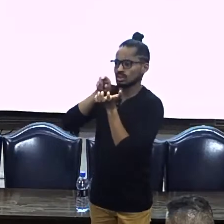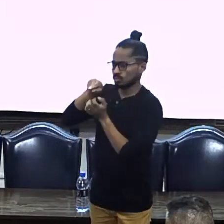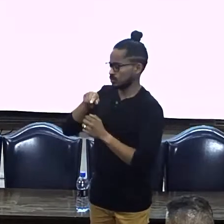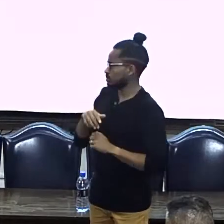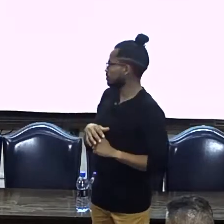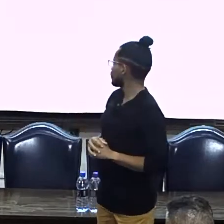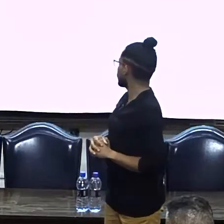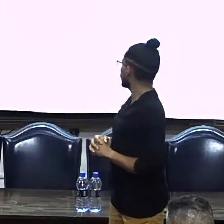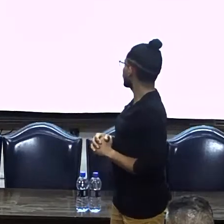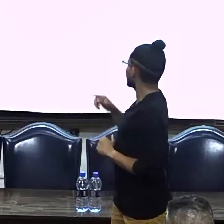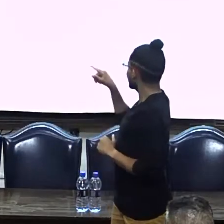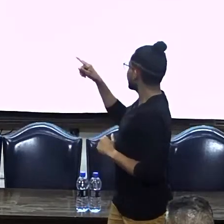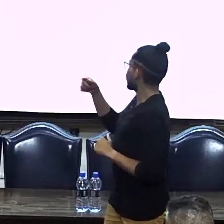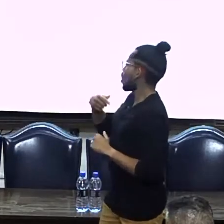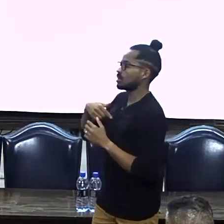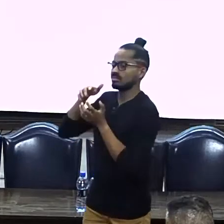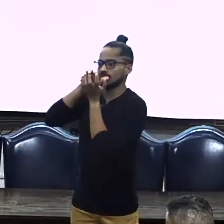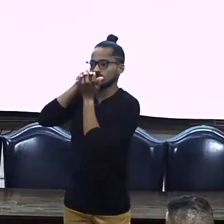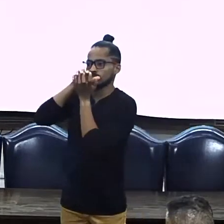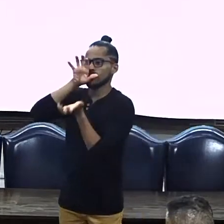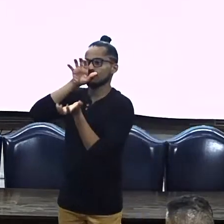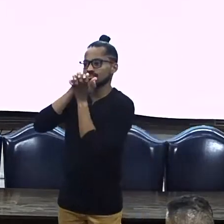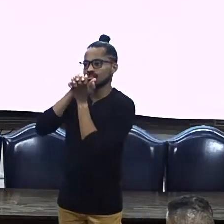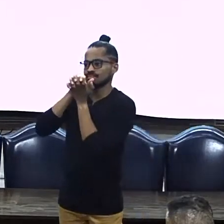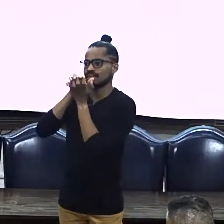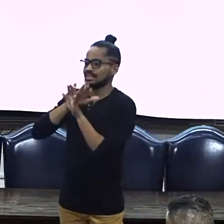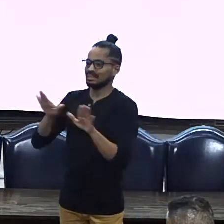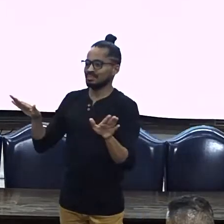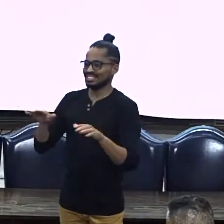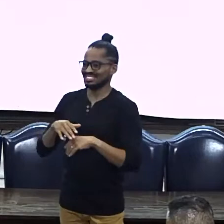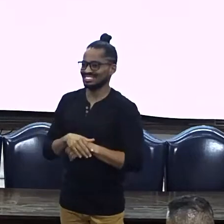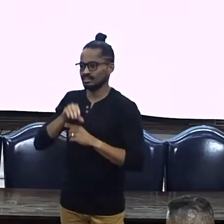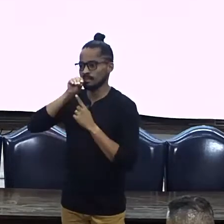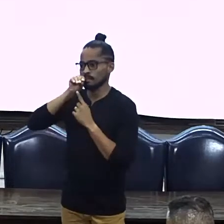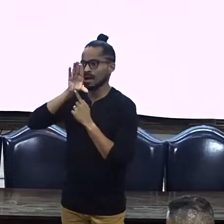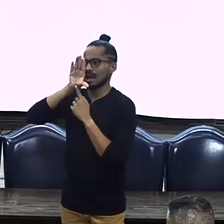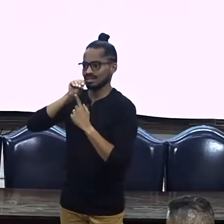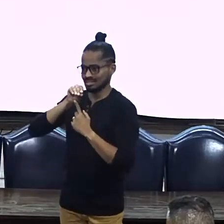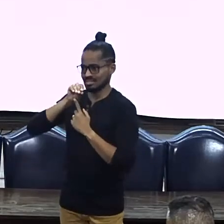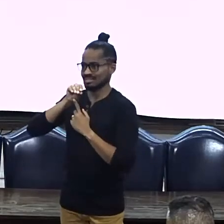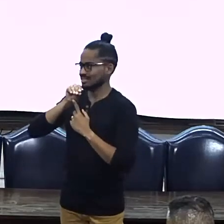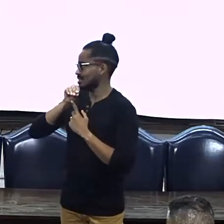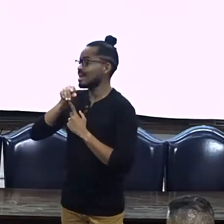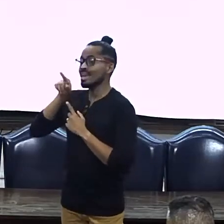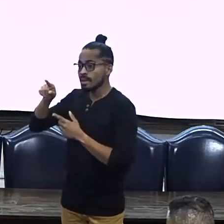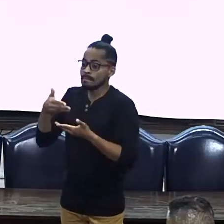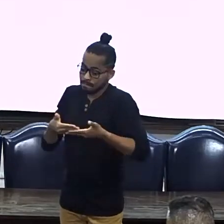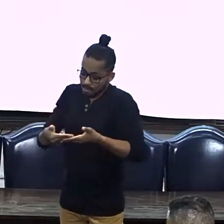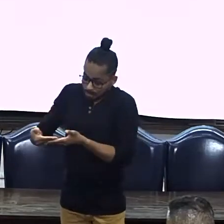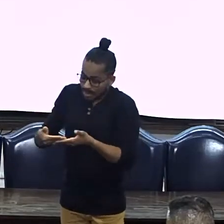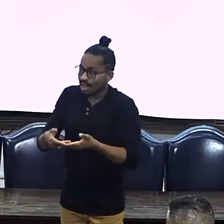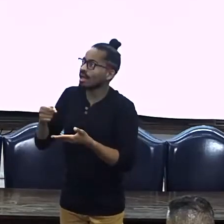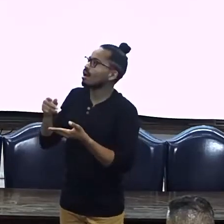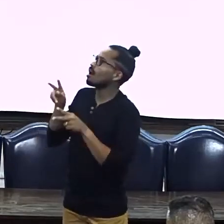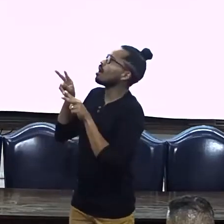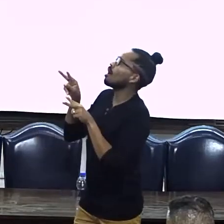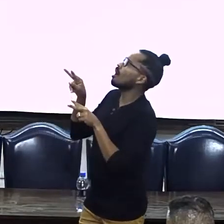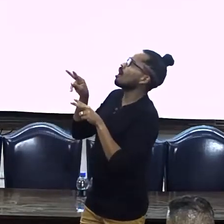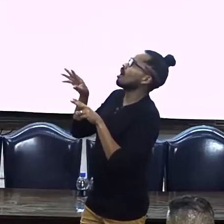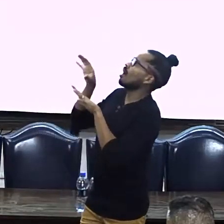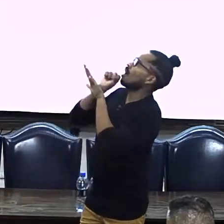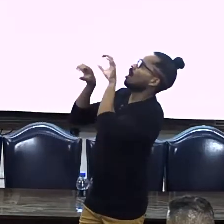The mouth opens and shuts. And babies learn this from their parents or their